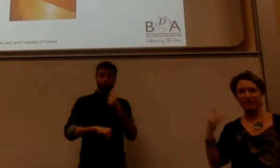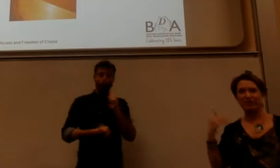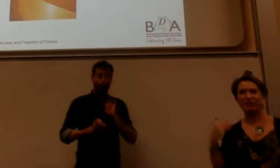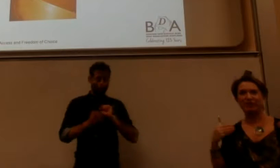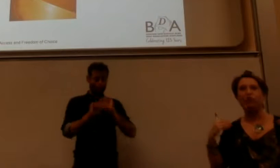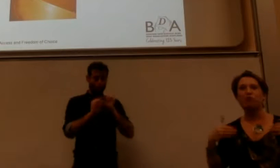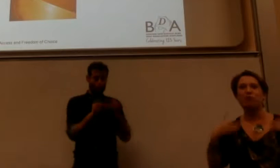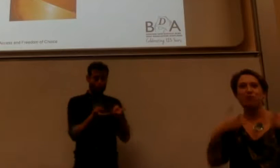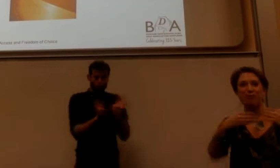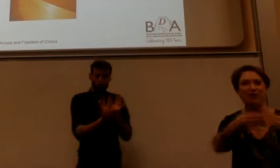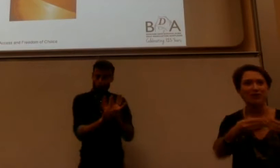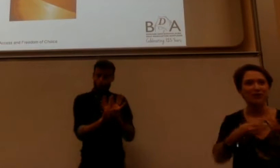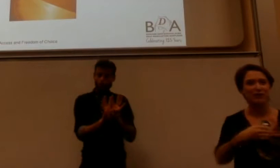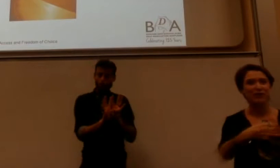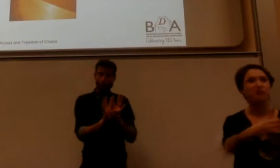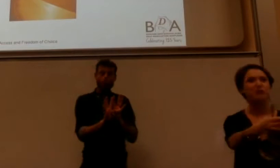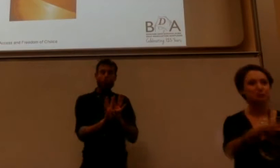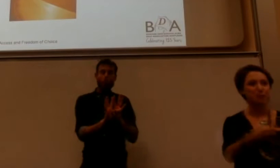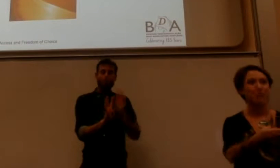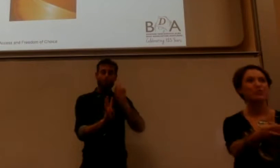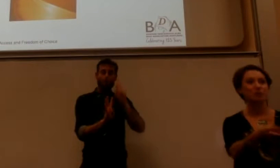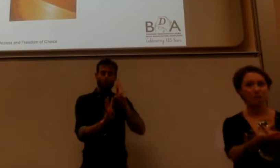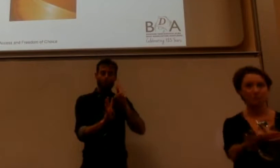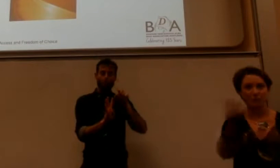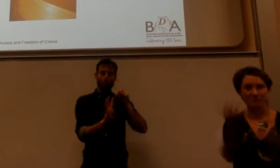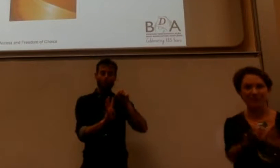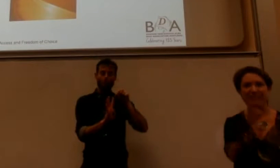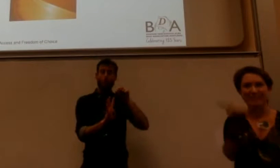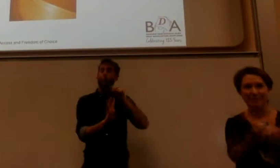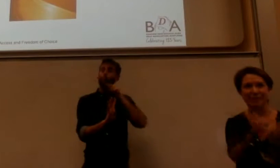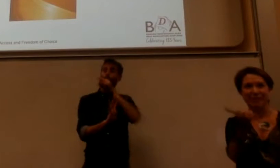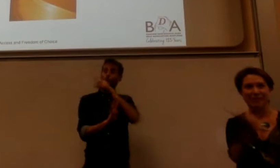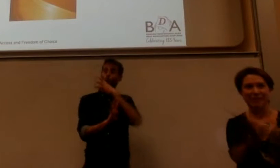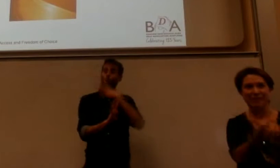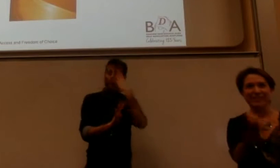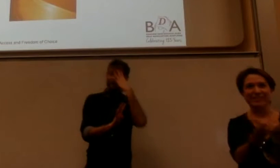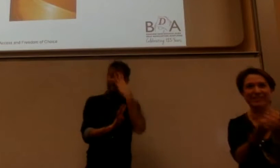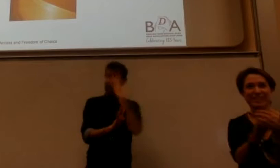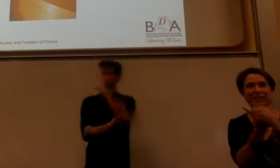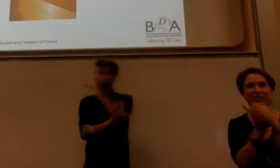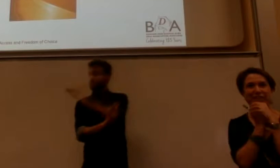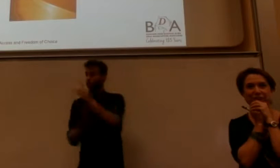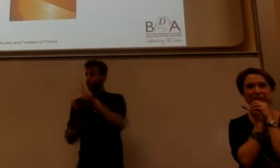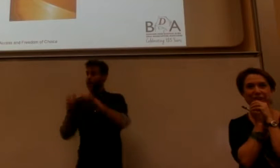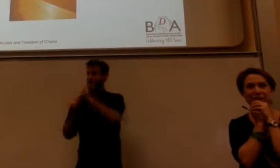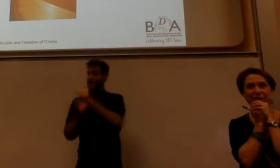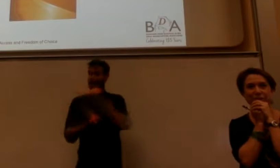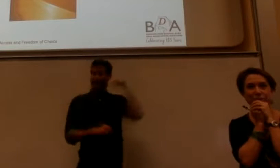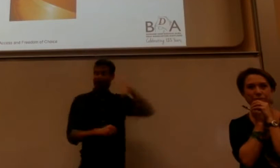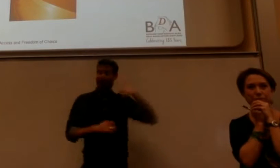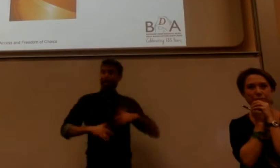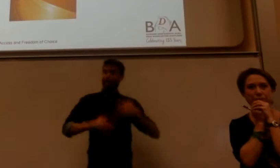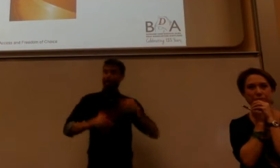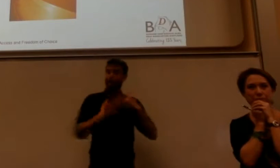you'll need to feed your information through SCOD, which is collecting everything in together.